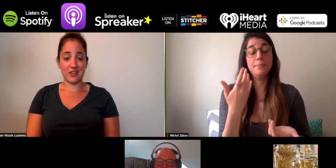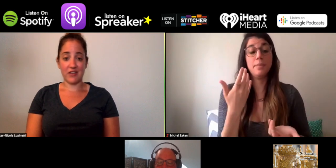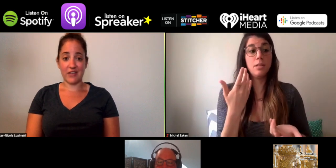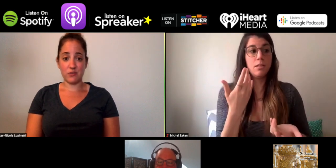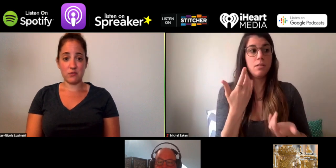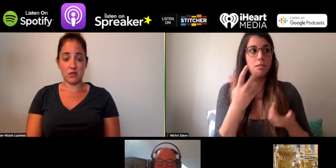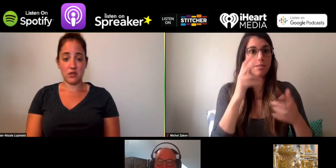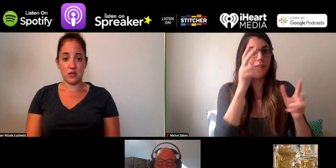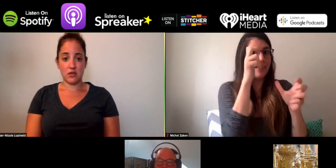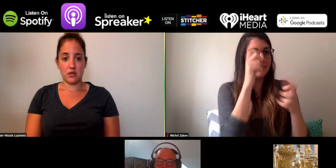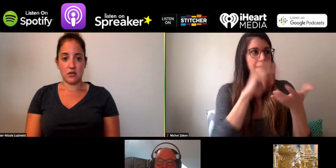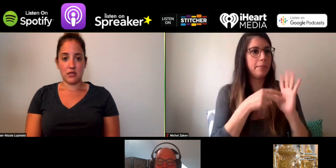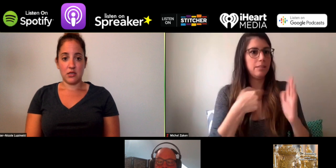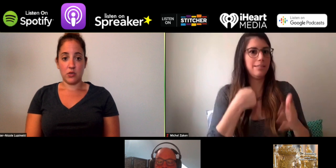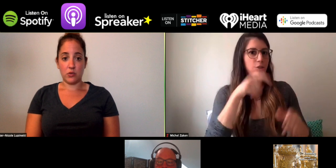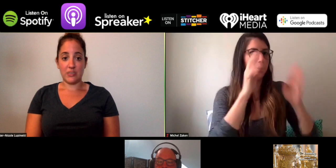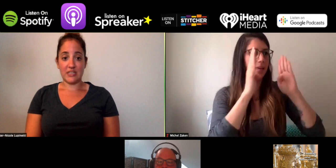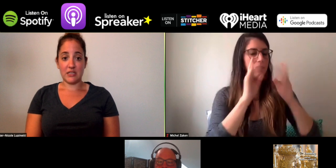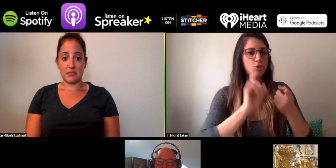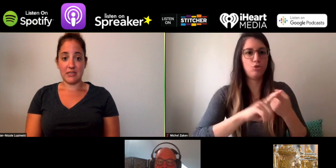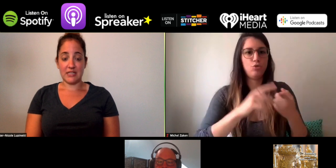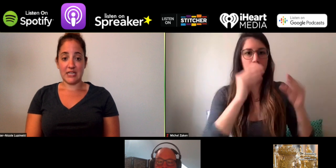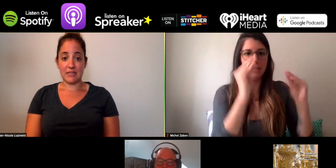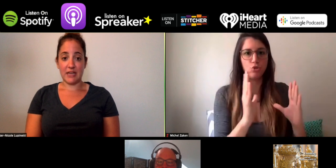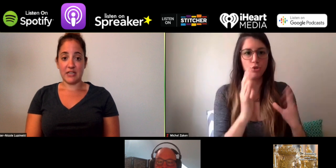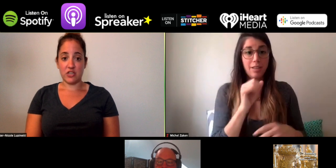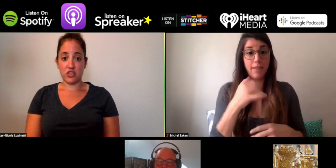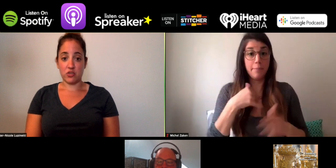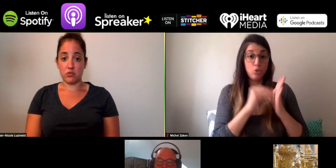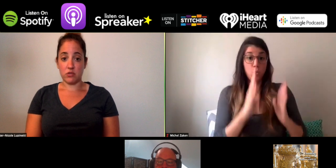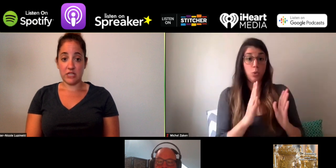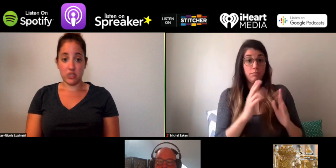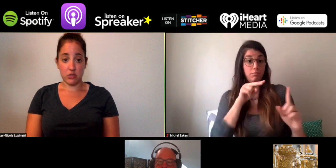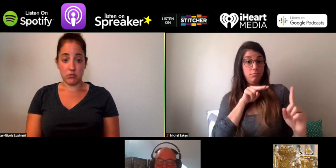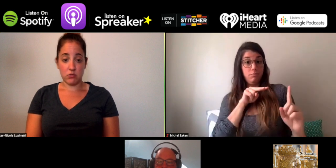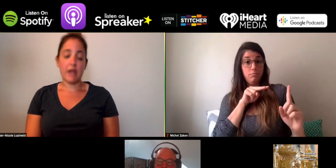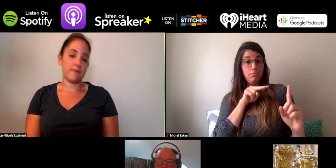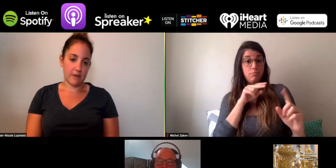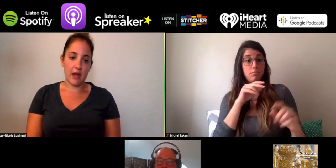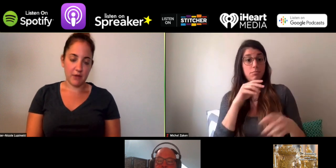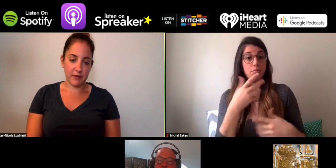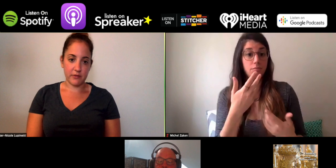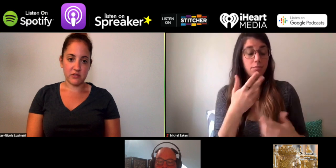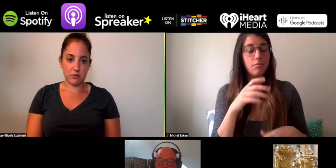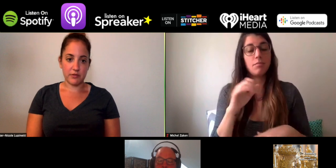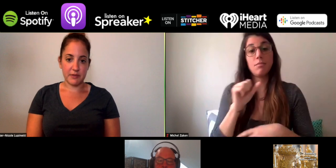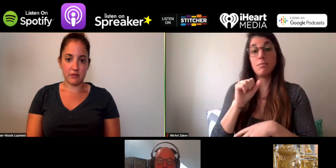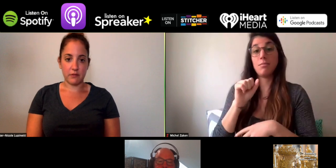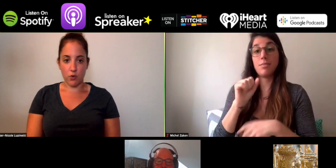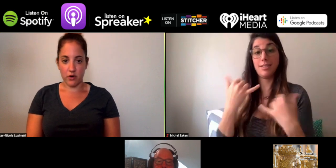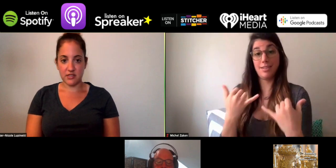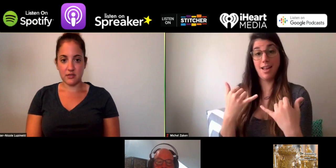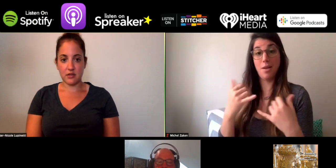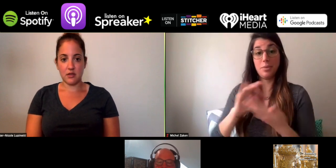setting in the classroom, you know, listening means that I need to pay attention to the teacher, if I'm coming from the student